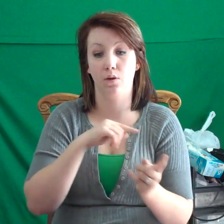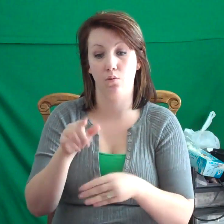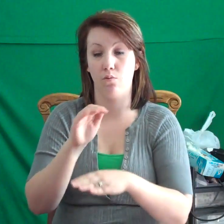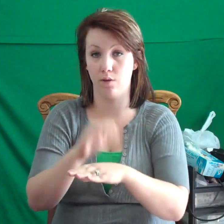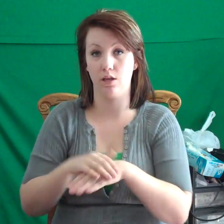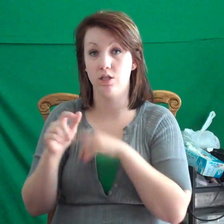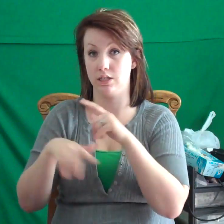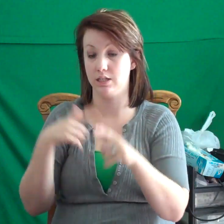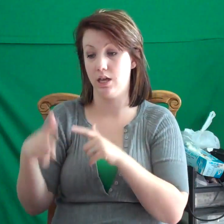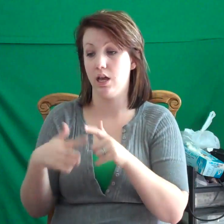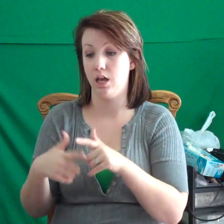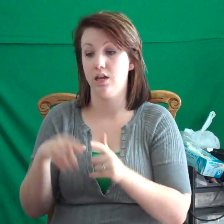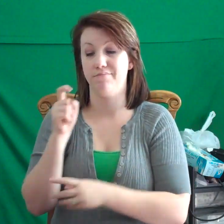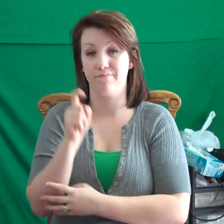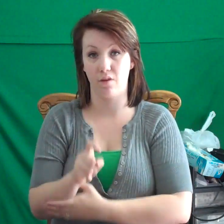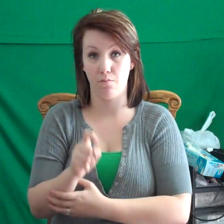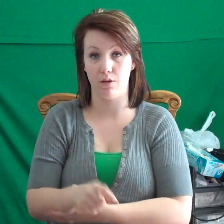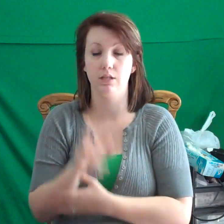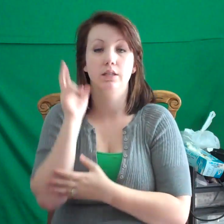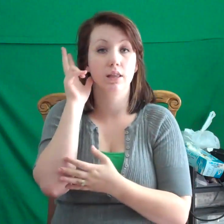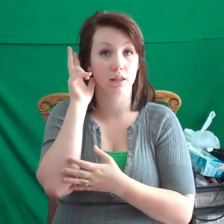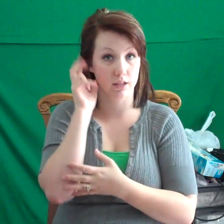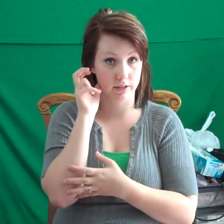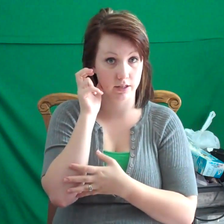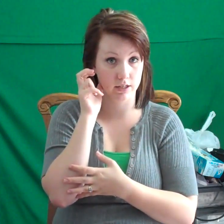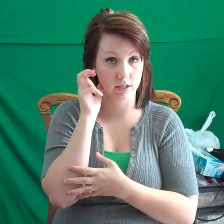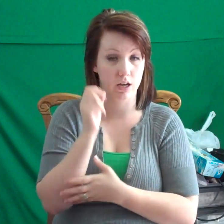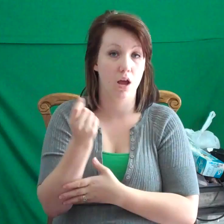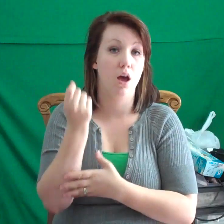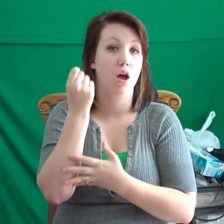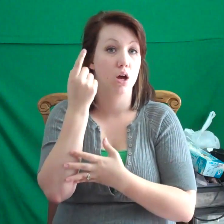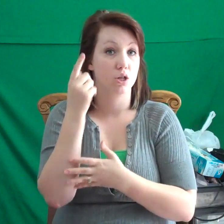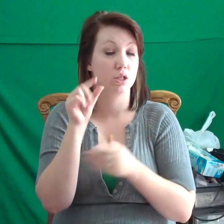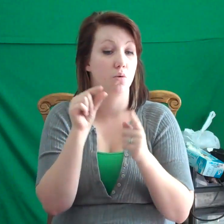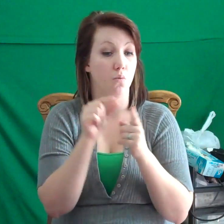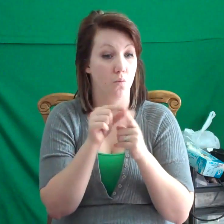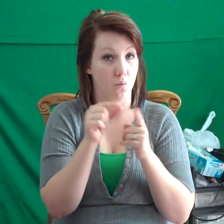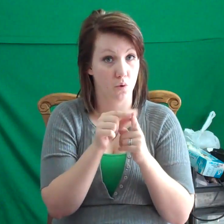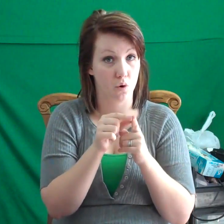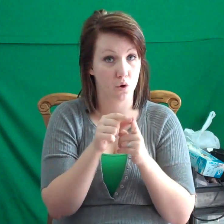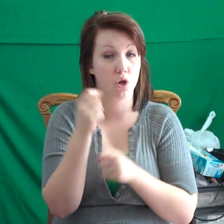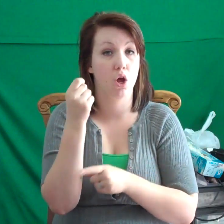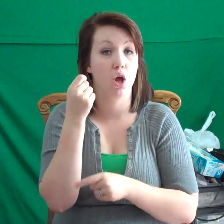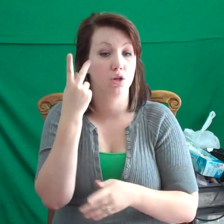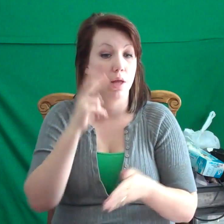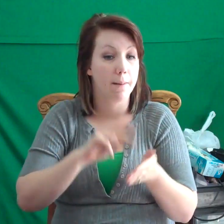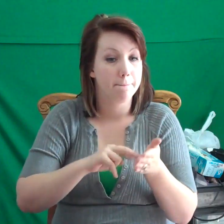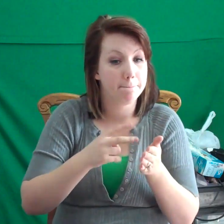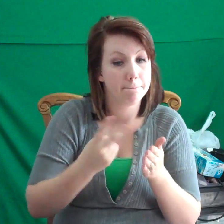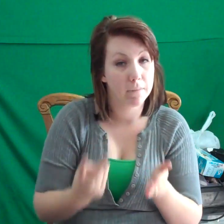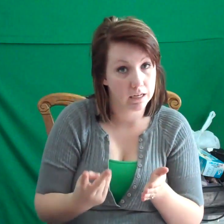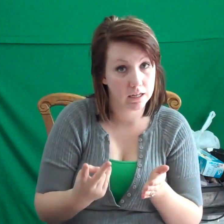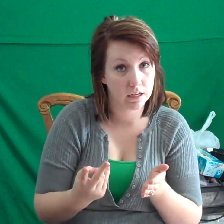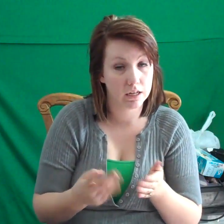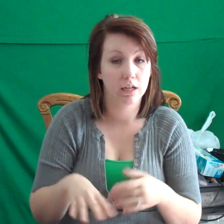listen, understand the words, understand the meaning, understand the tone of voice, understand the goal